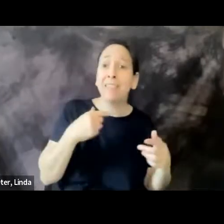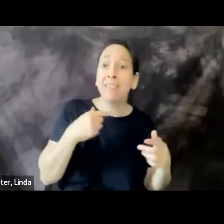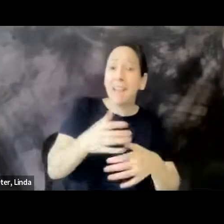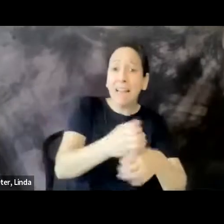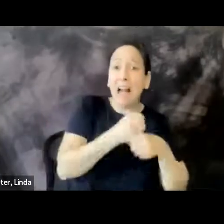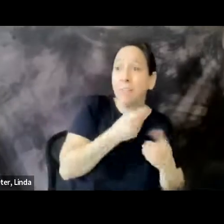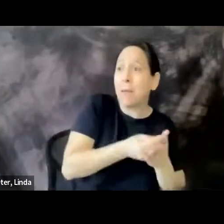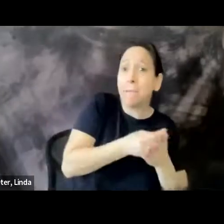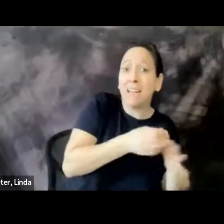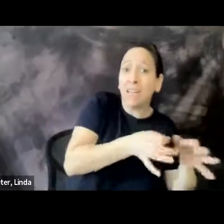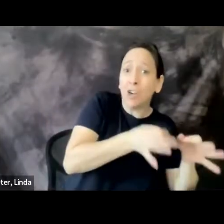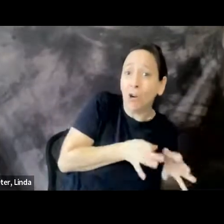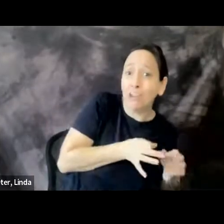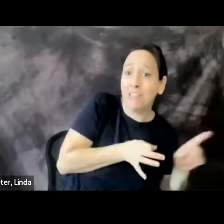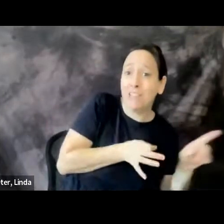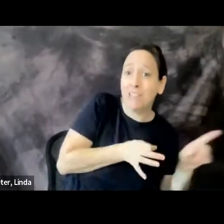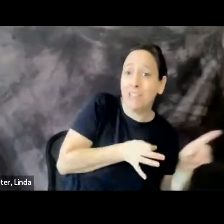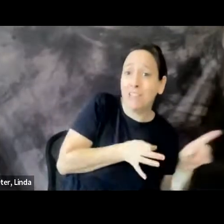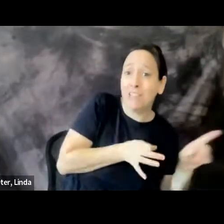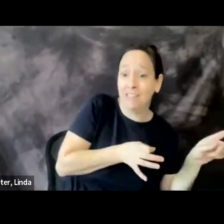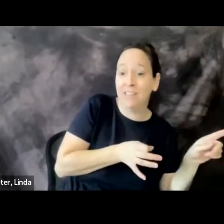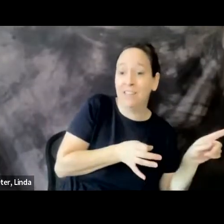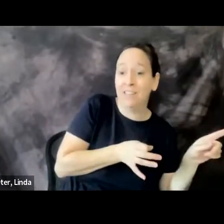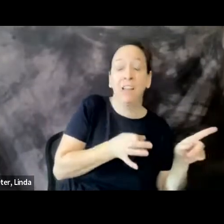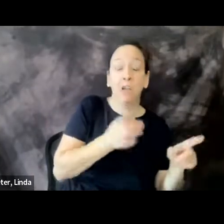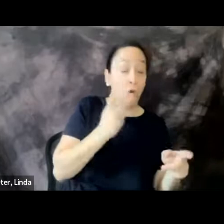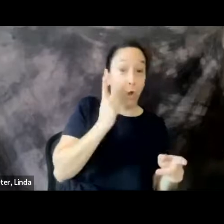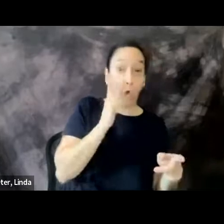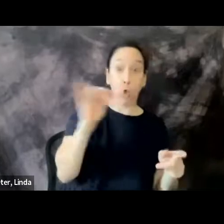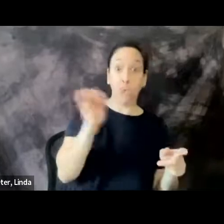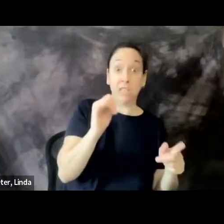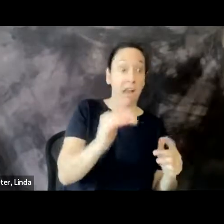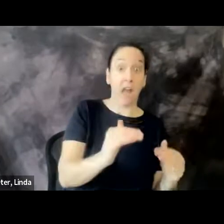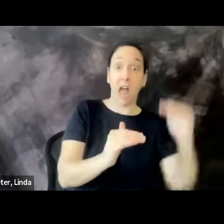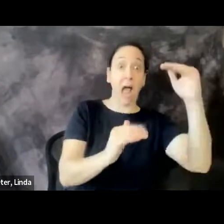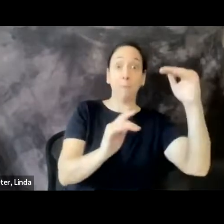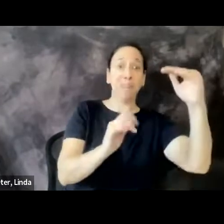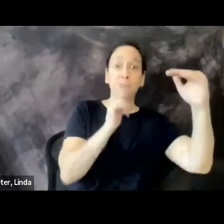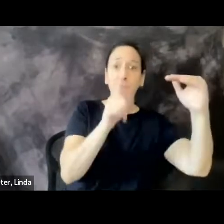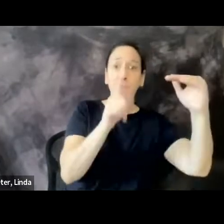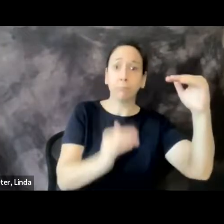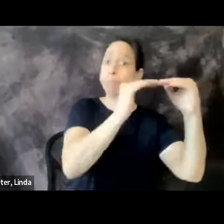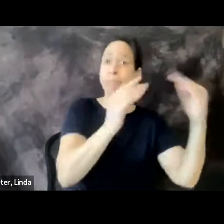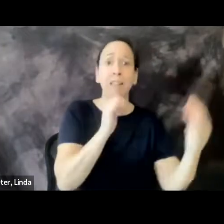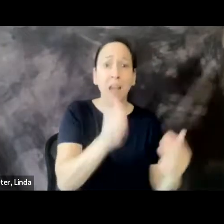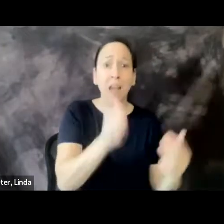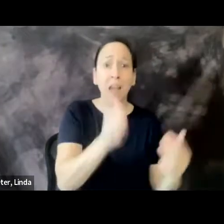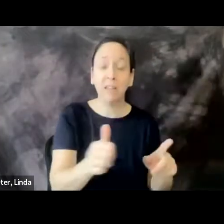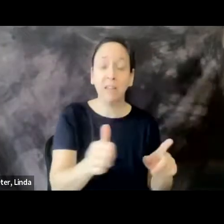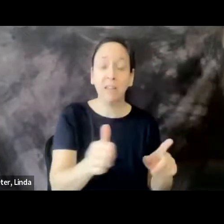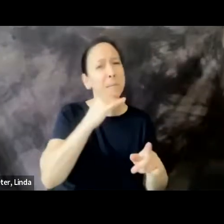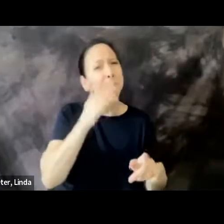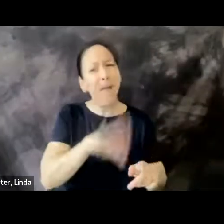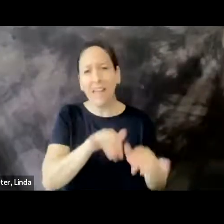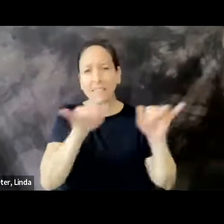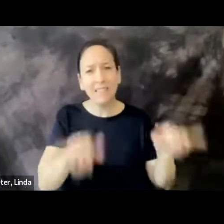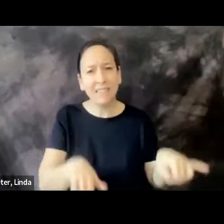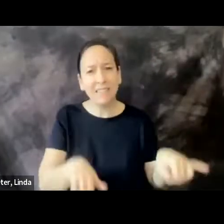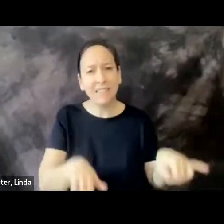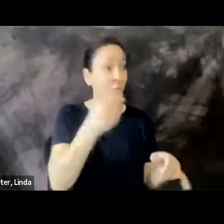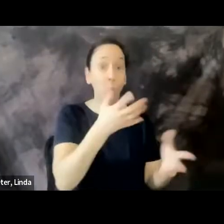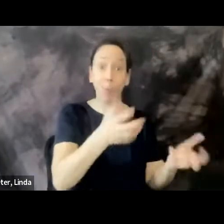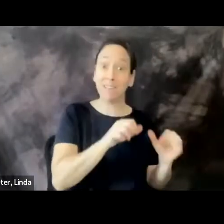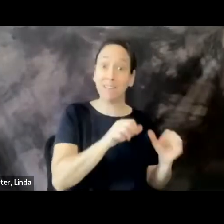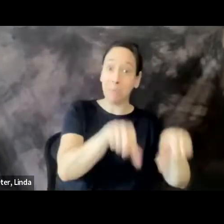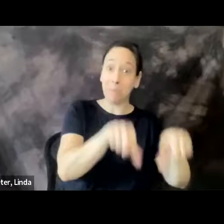same agency. So this was just like really badly designed technology. If you're building a system, you're programming it to deposit things early, and then you're